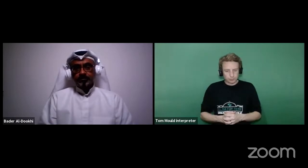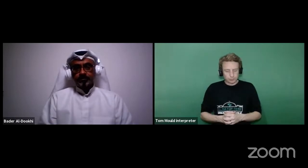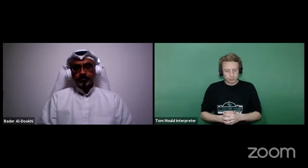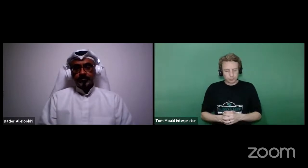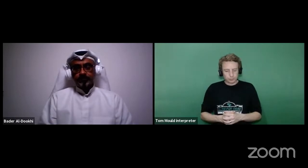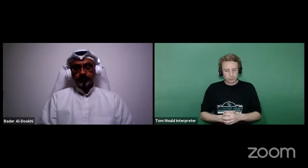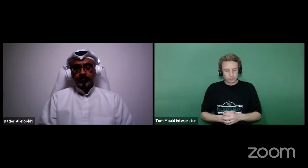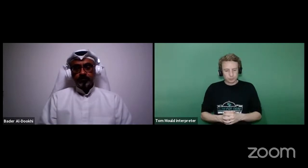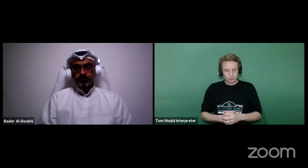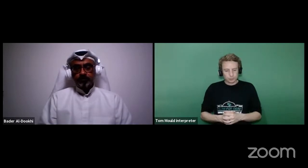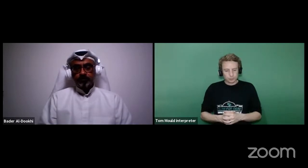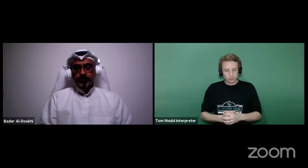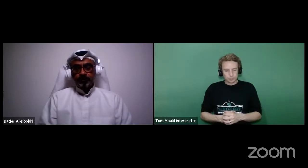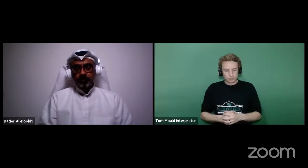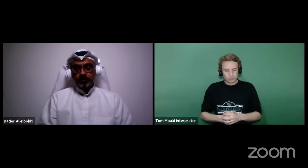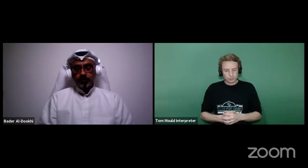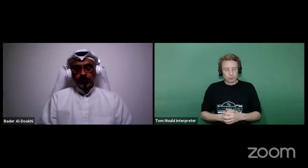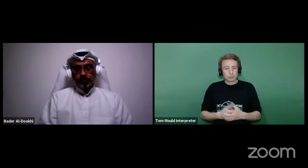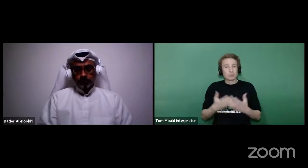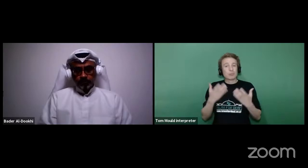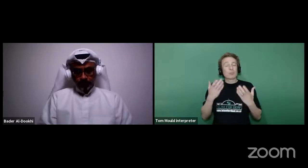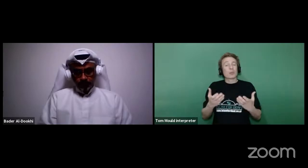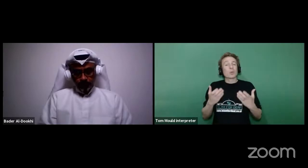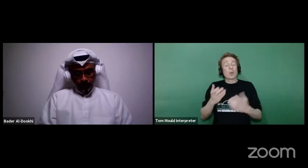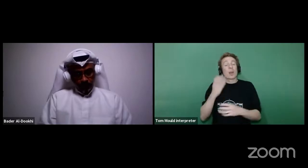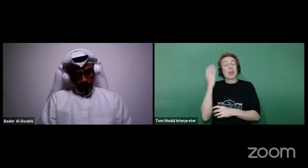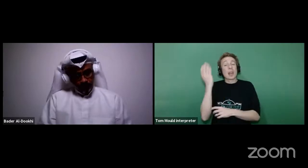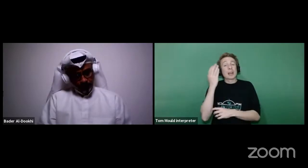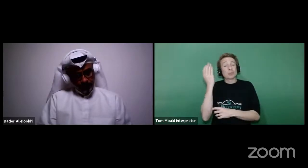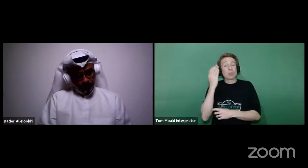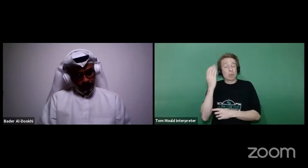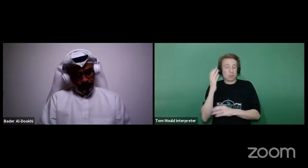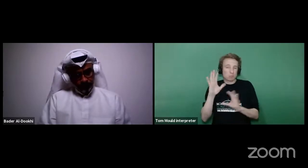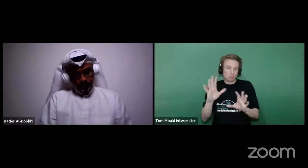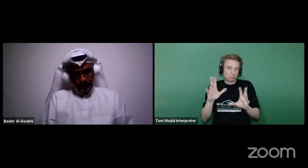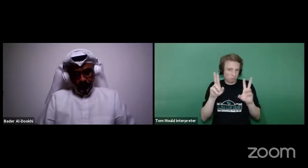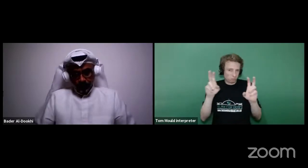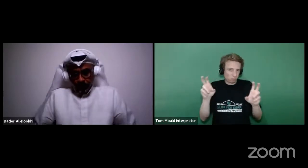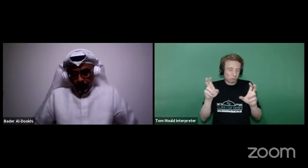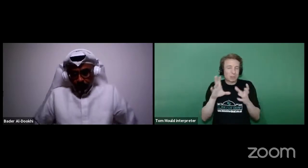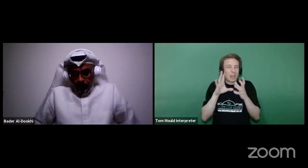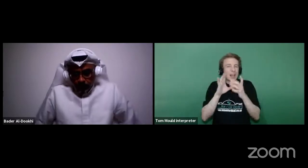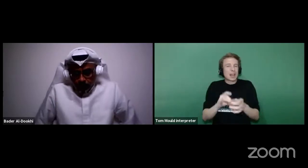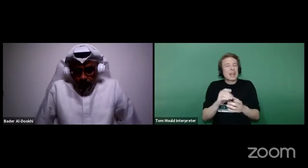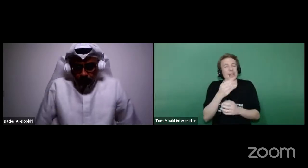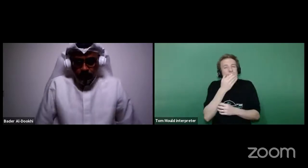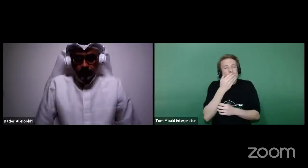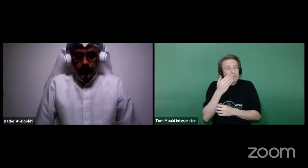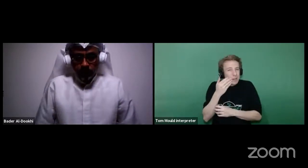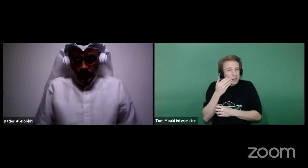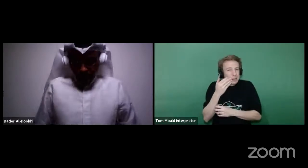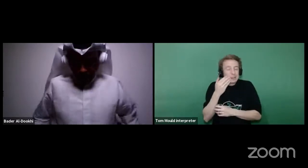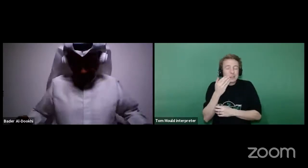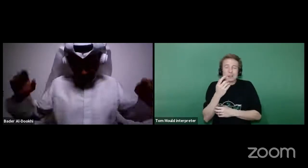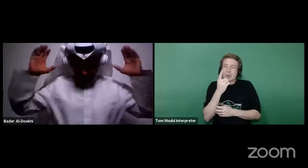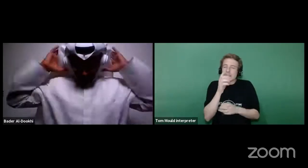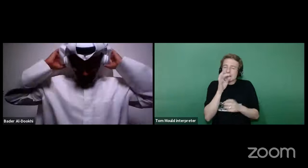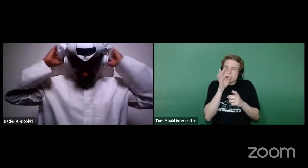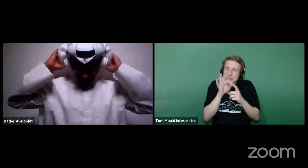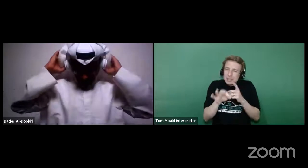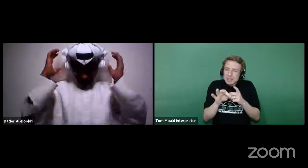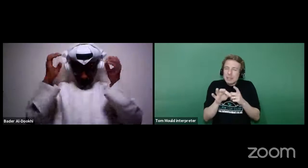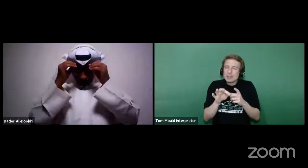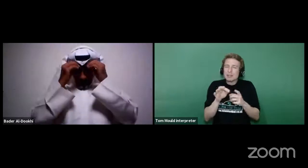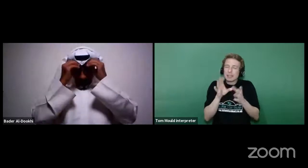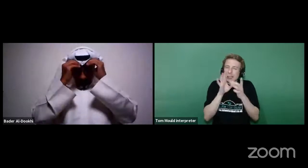will be about a fine point as relates to fasting, and that's the impact or the effect of